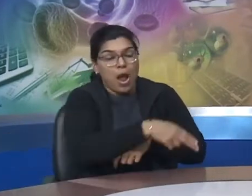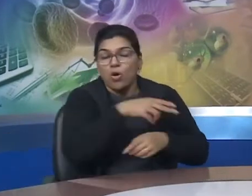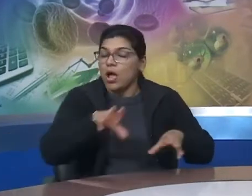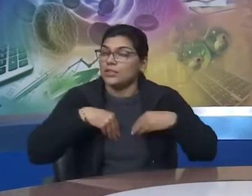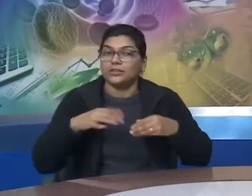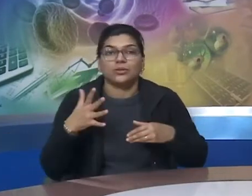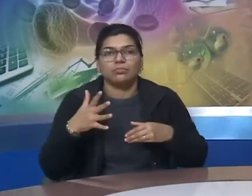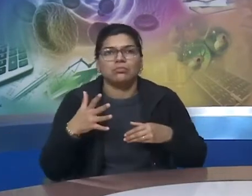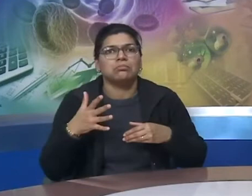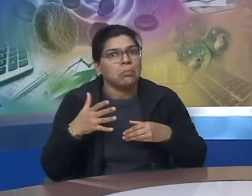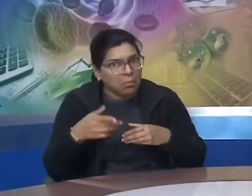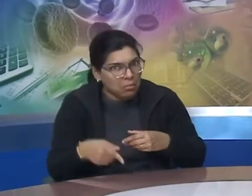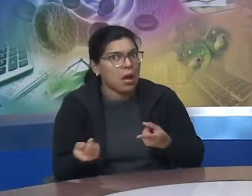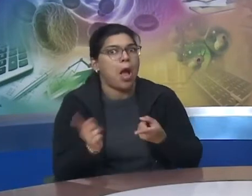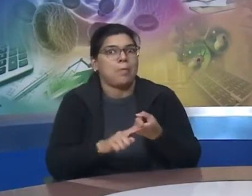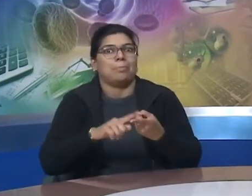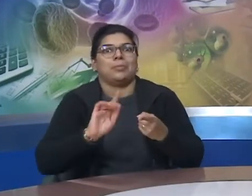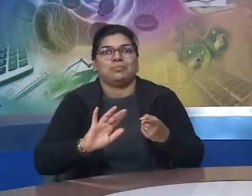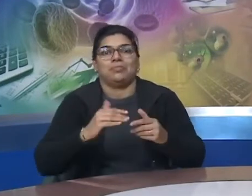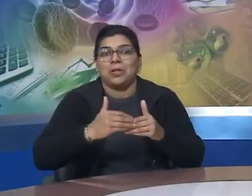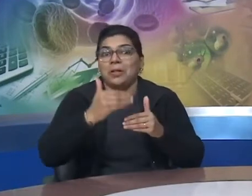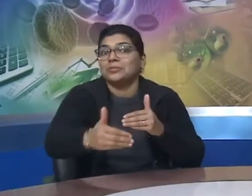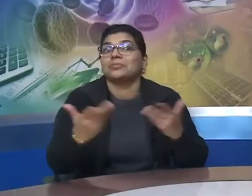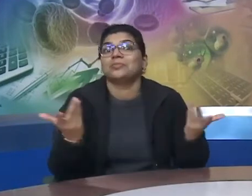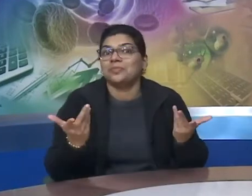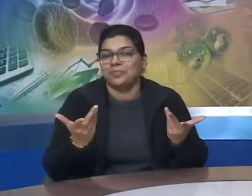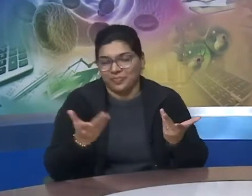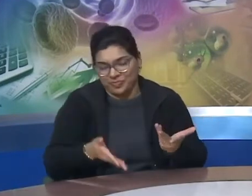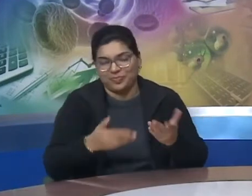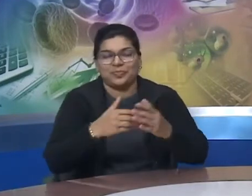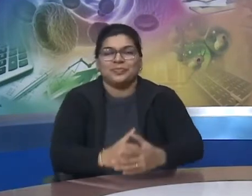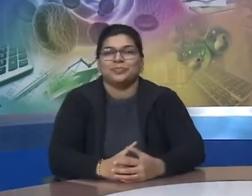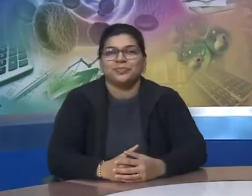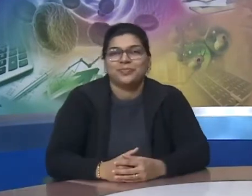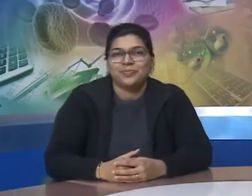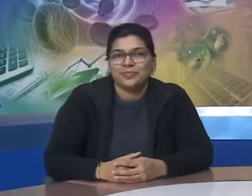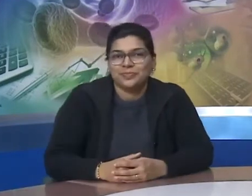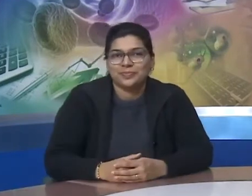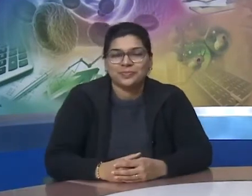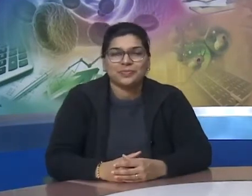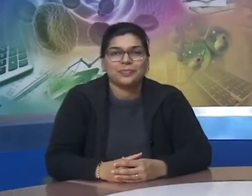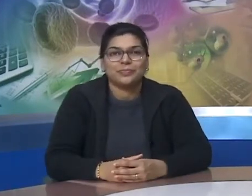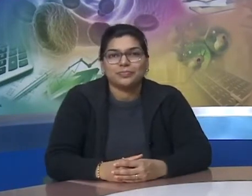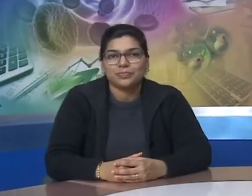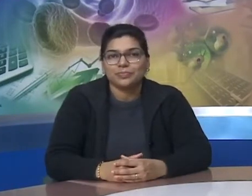The school teachers do not allow the circus master.